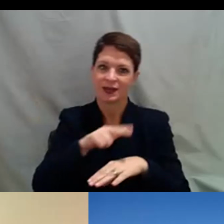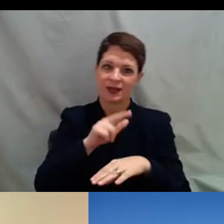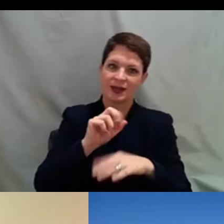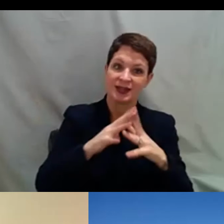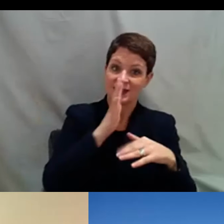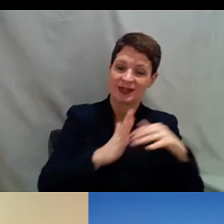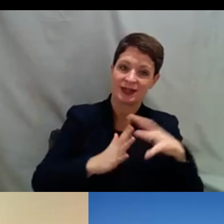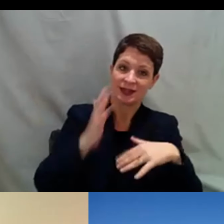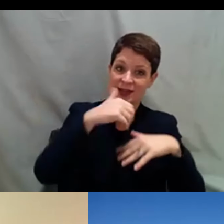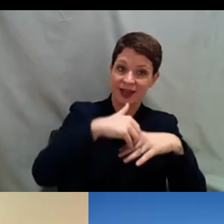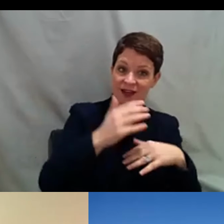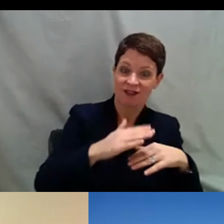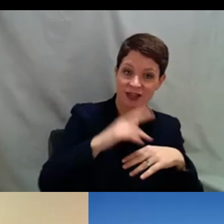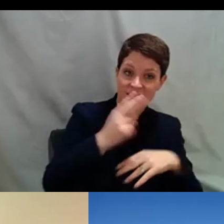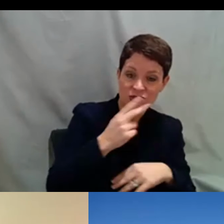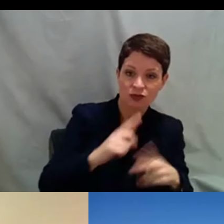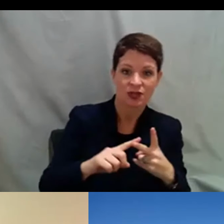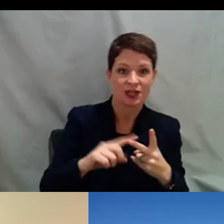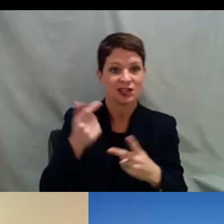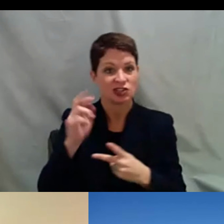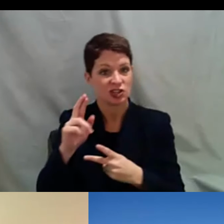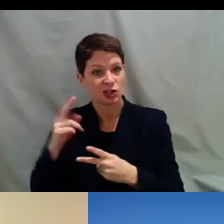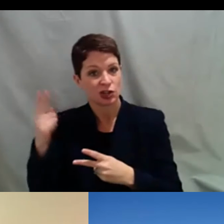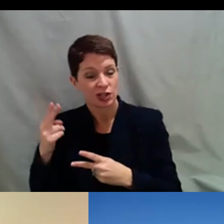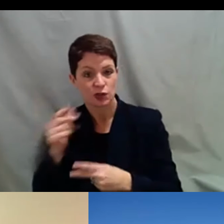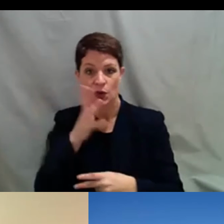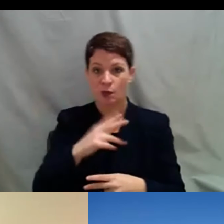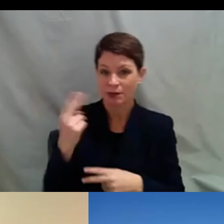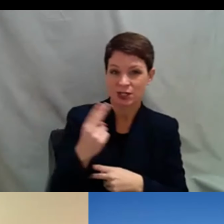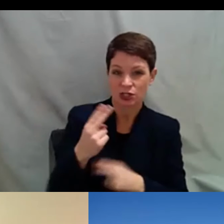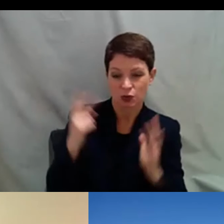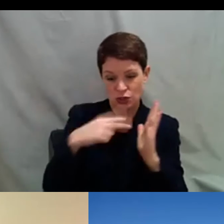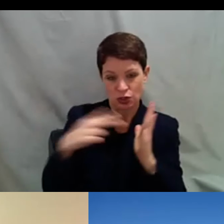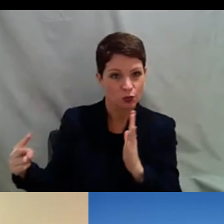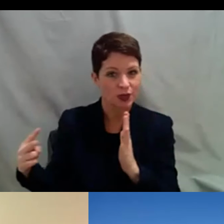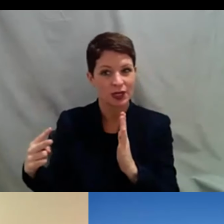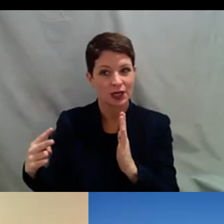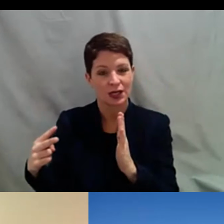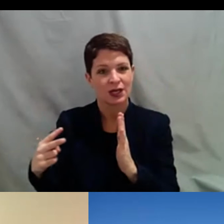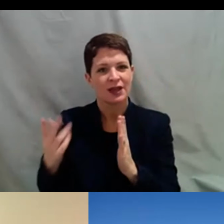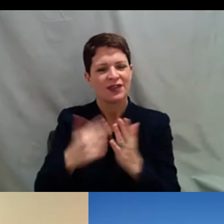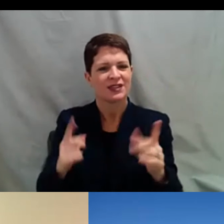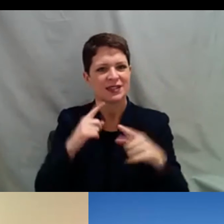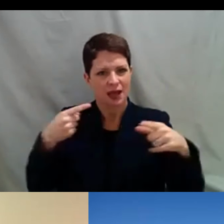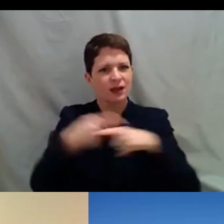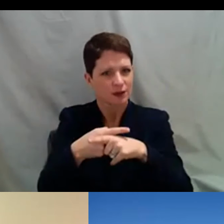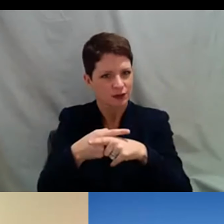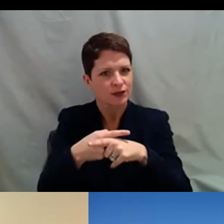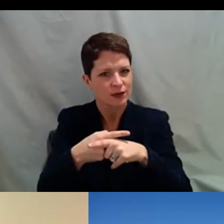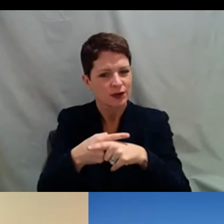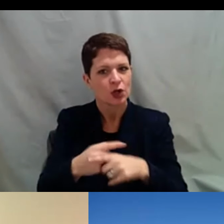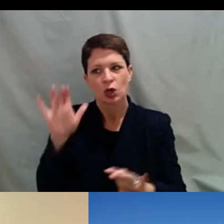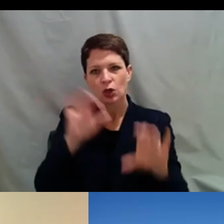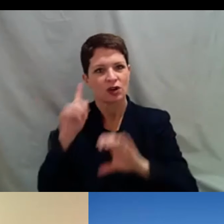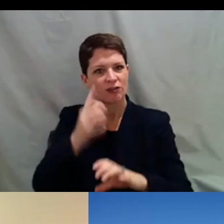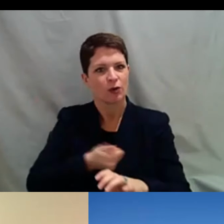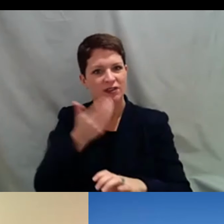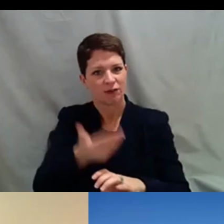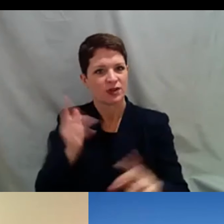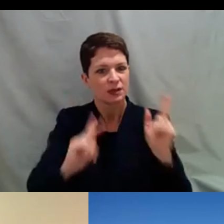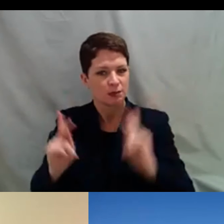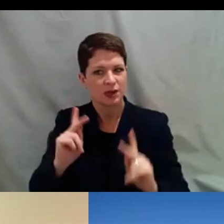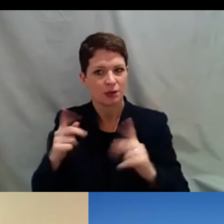women's history, gender history have shown us to read sources against the grain, to look for the voices of folks